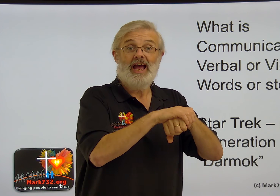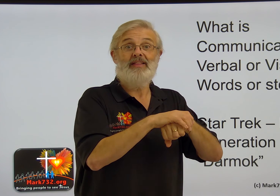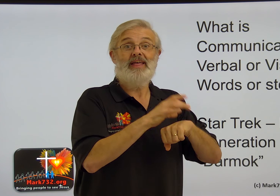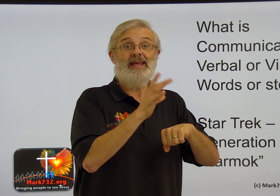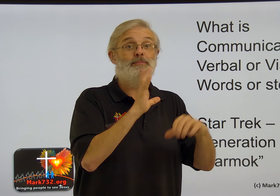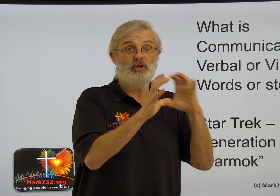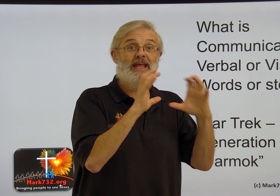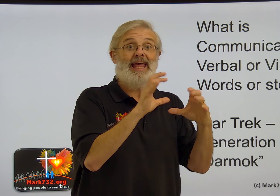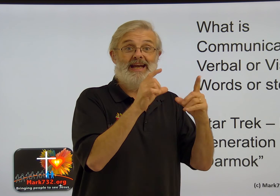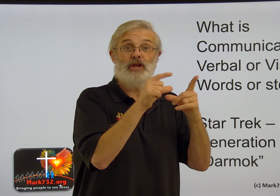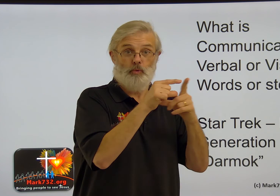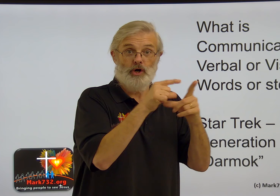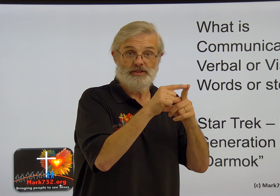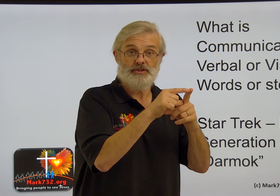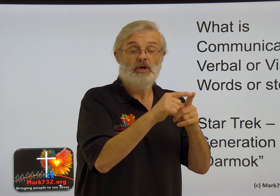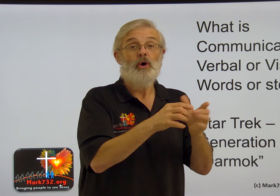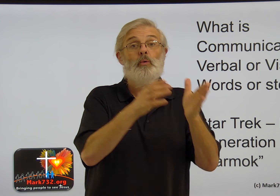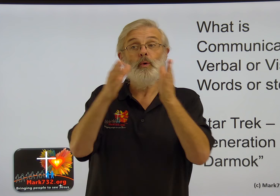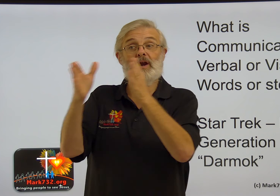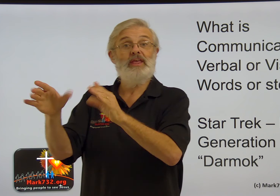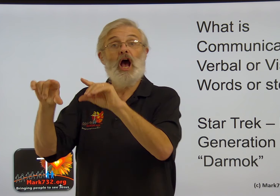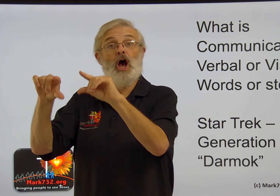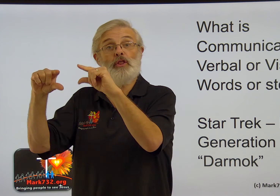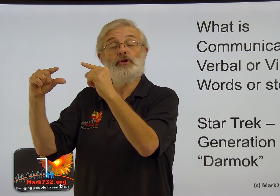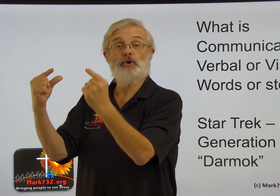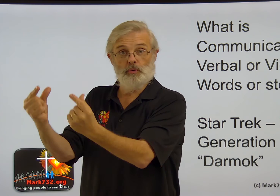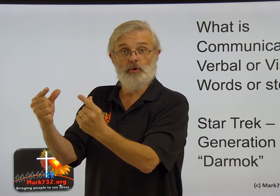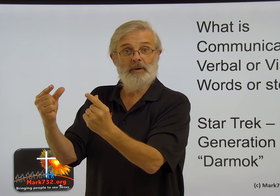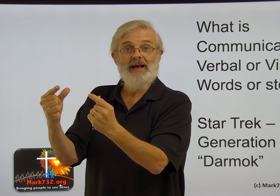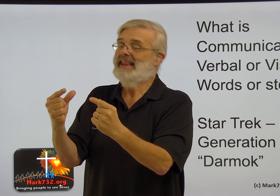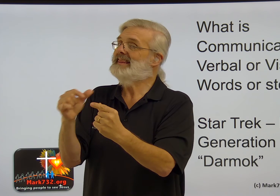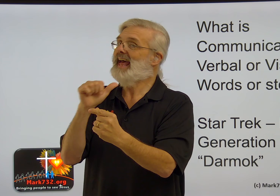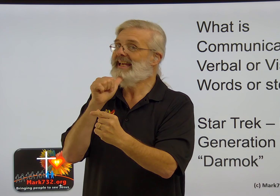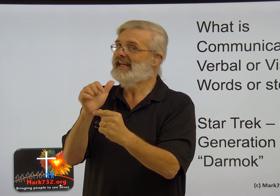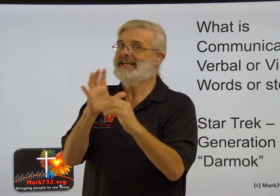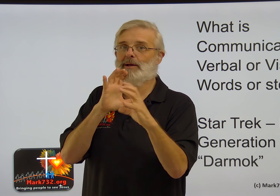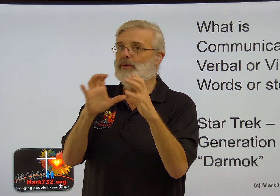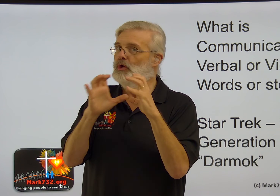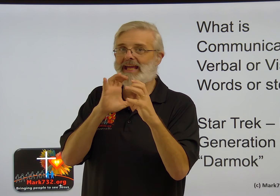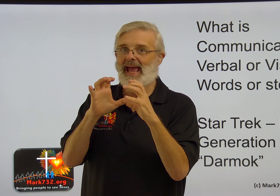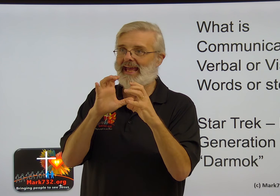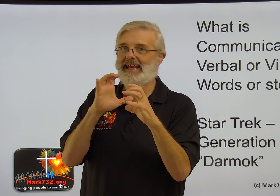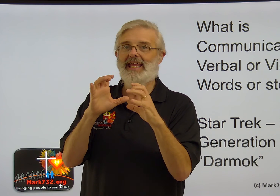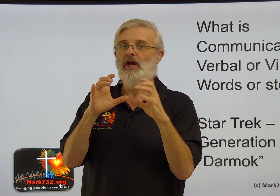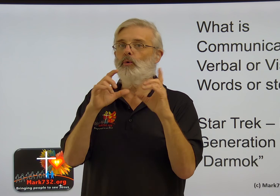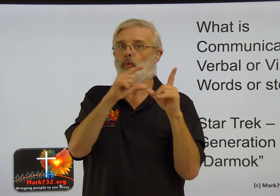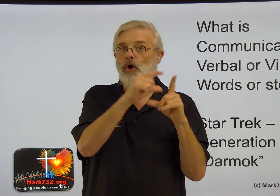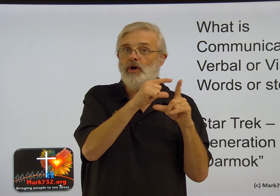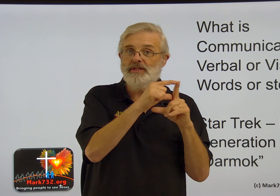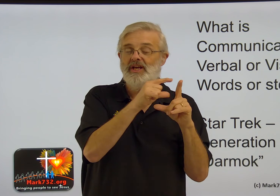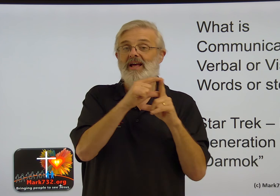they communicated in words. Where the other group, they didn't communicate in words,